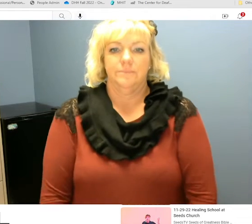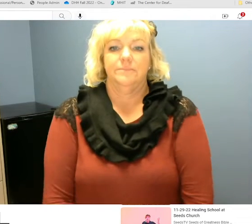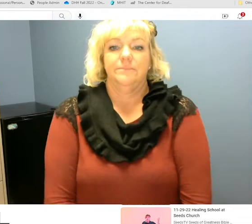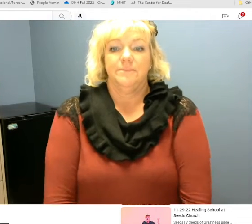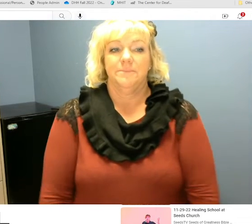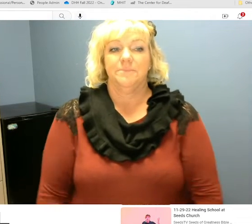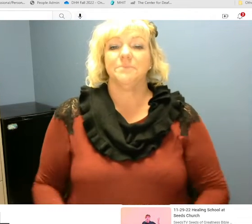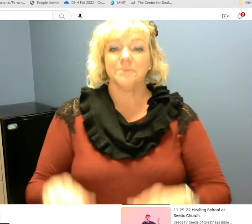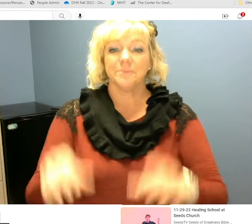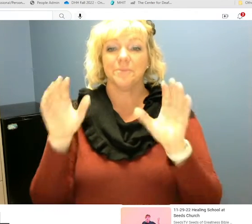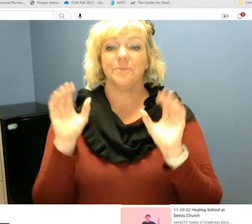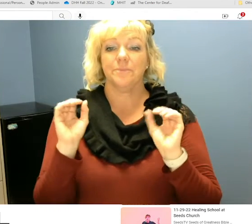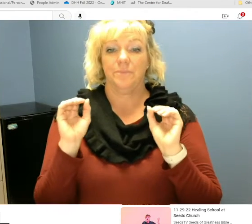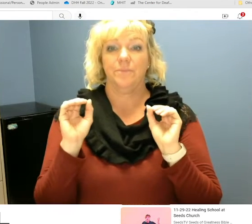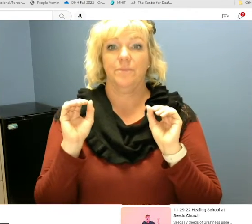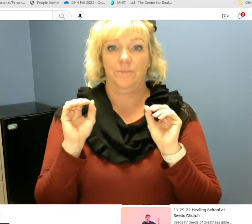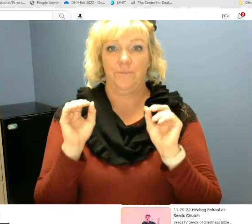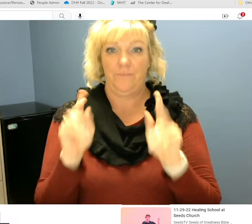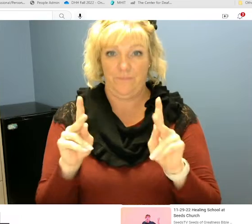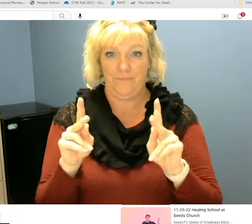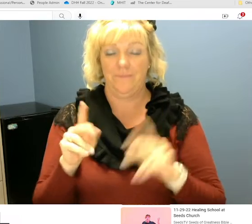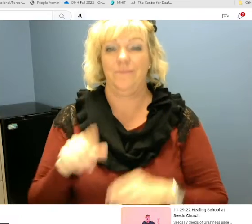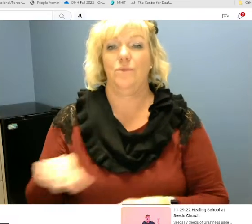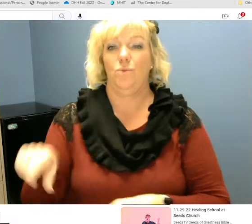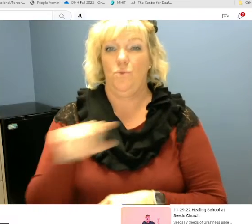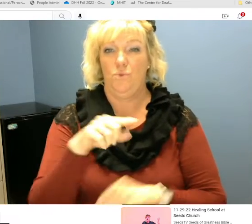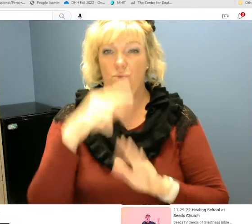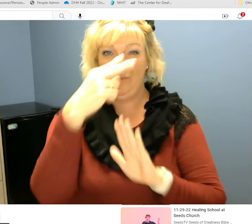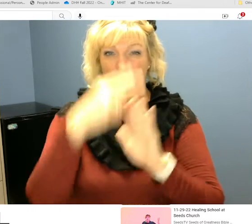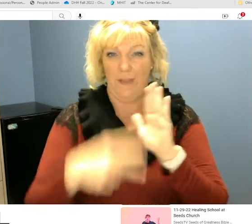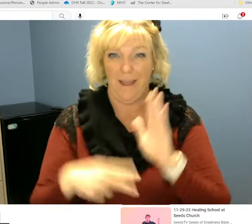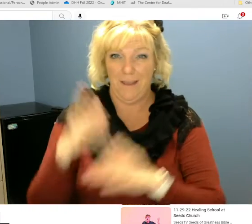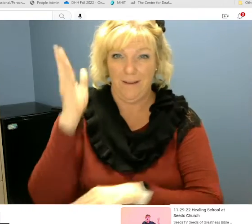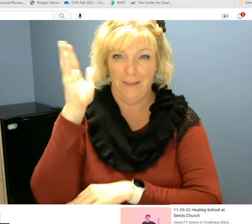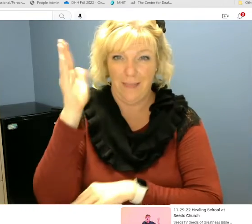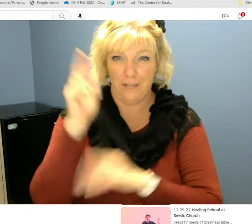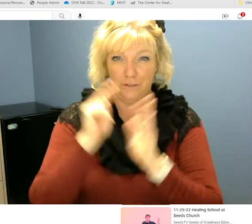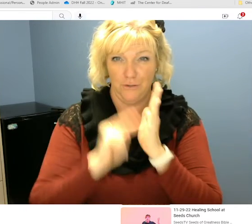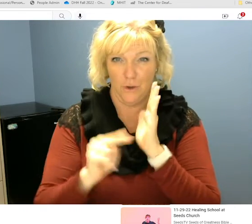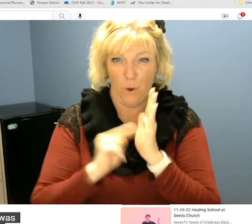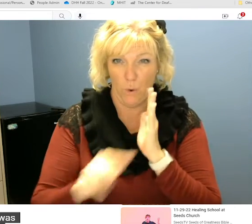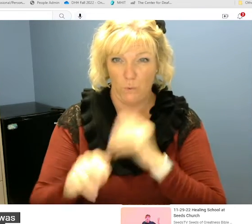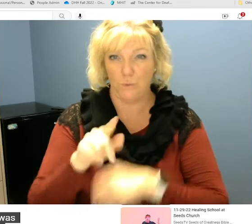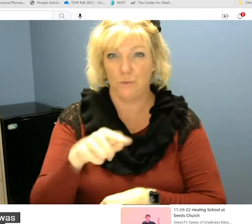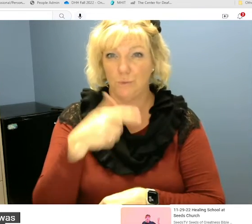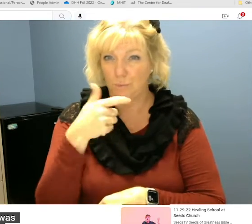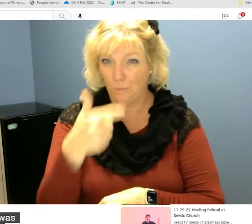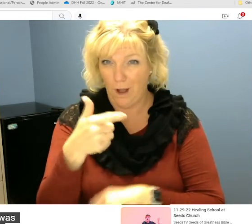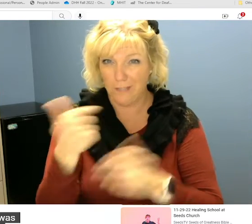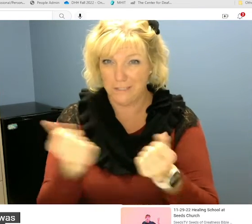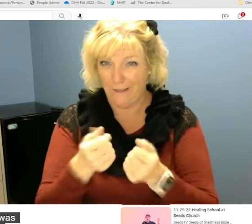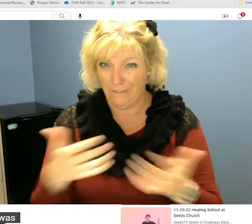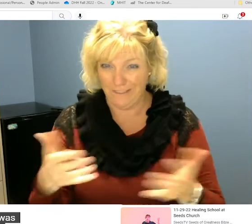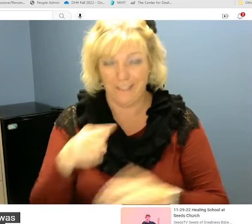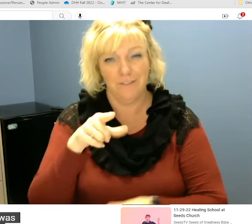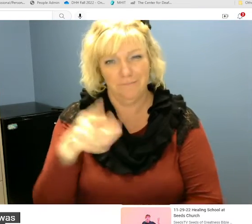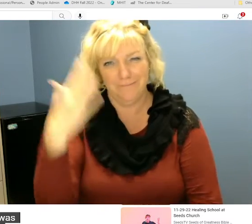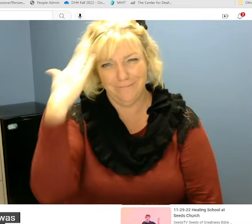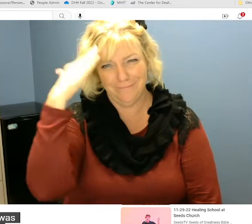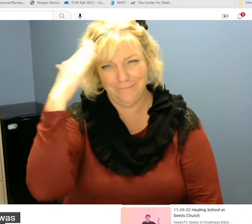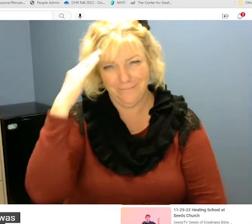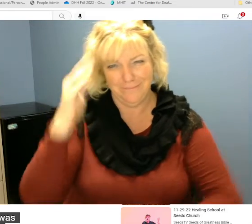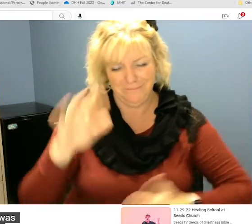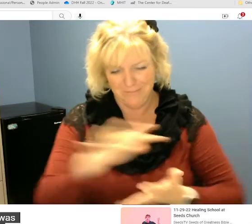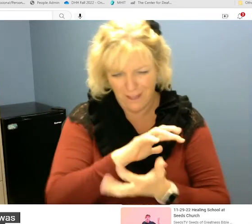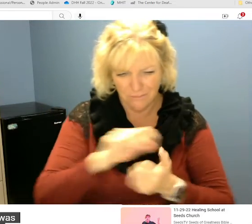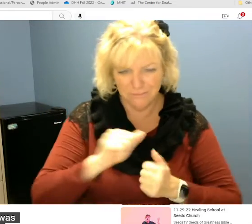All right, so I think after you've gone through the lecture, you are pretty much aware of the fact that Reconstruction was